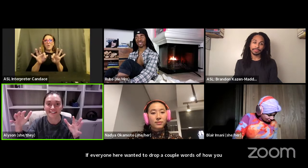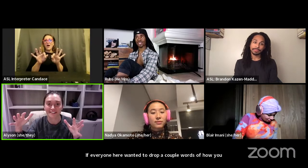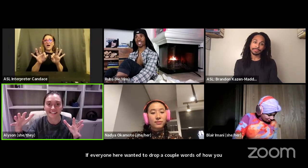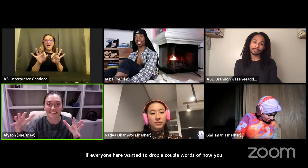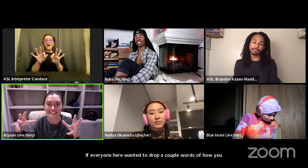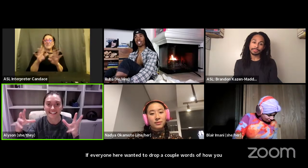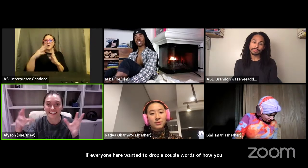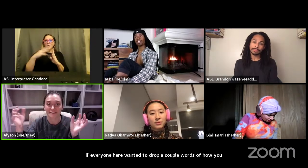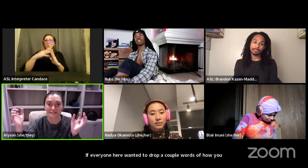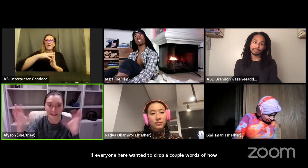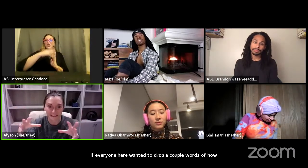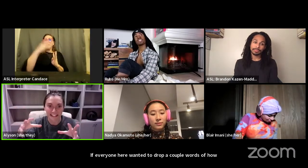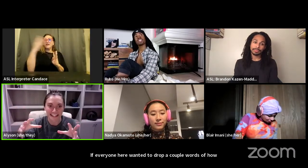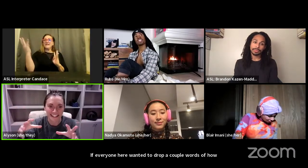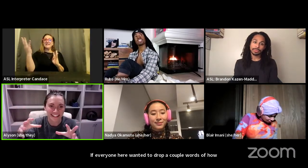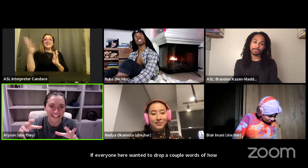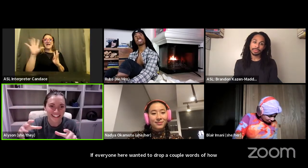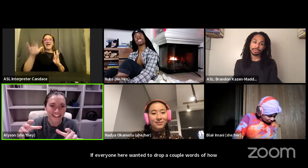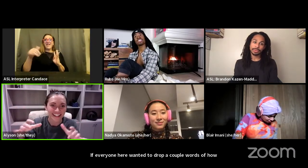love to do this as like a